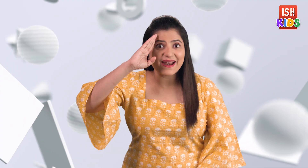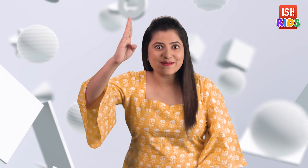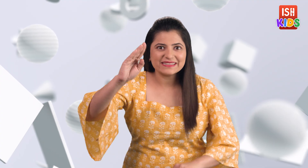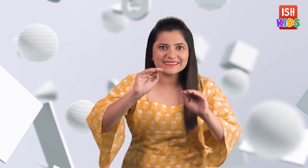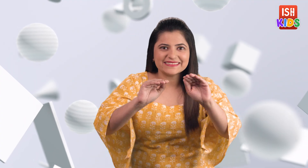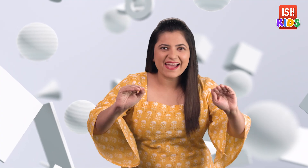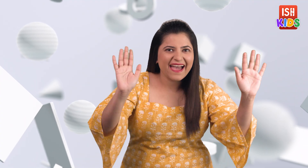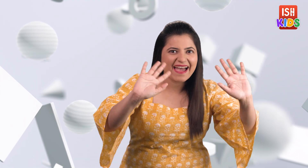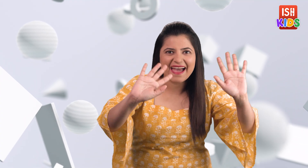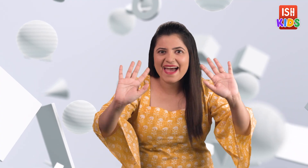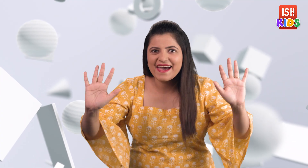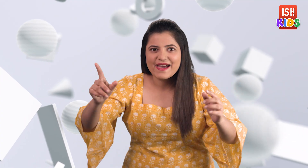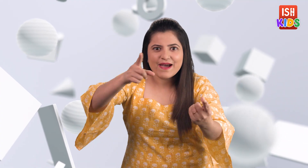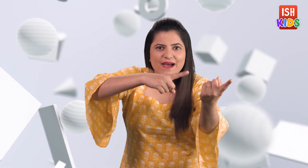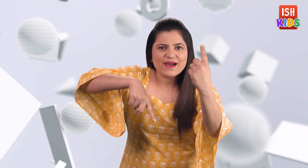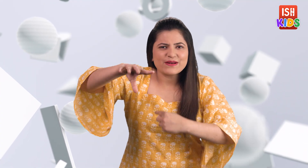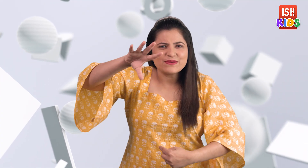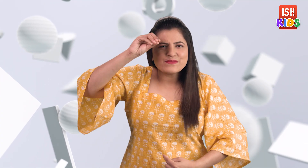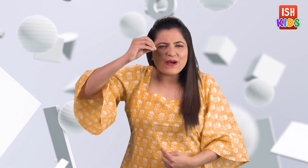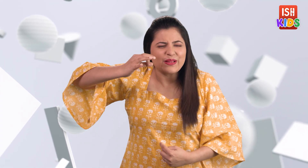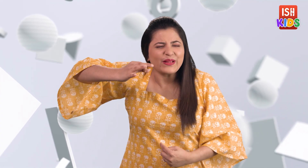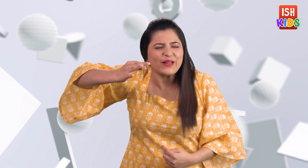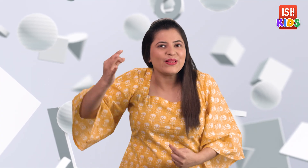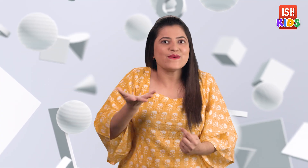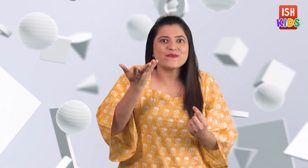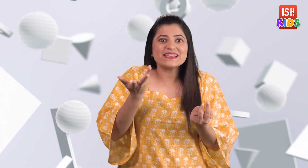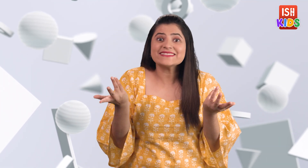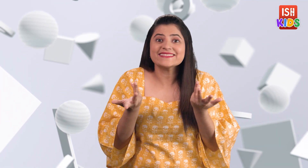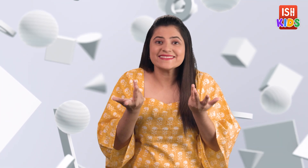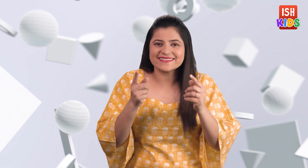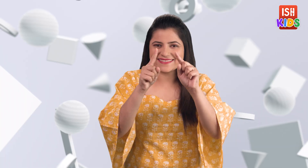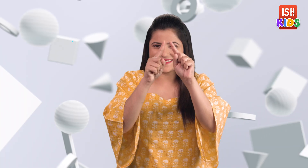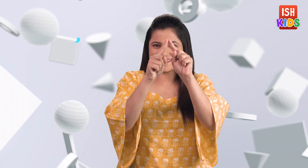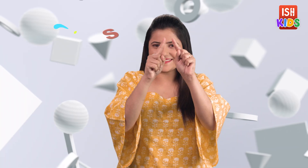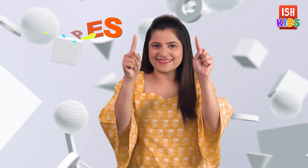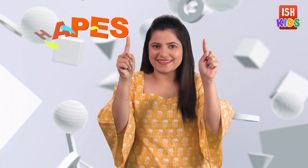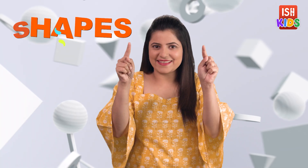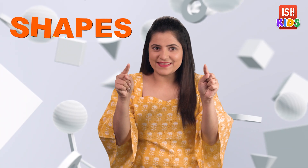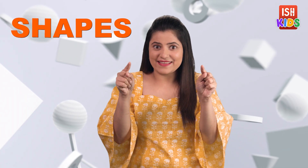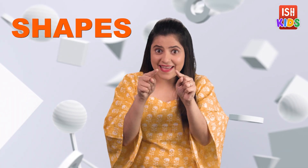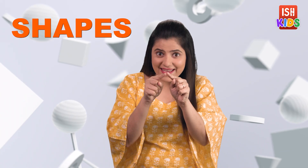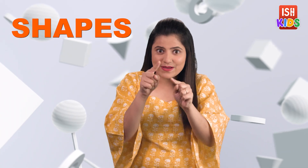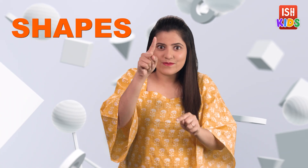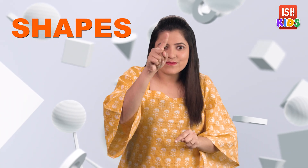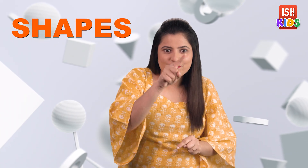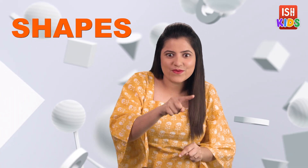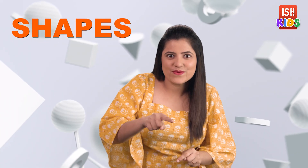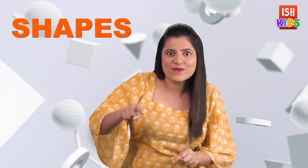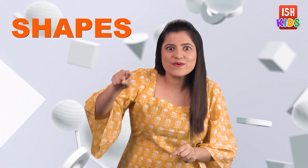Hello kids! Today we are going to learn something new. We are going to learn different